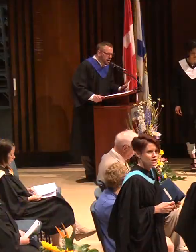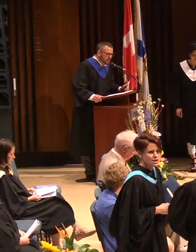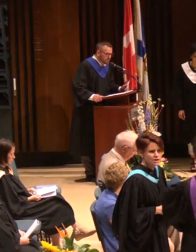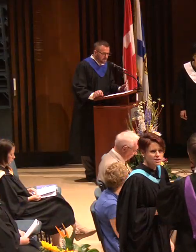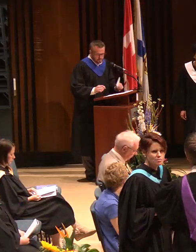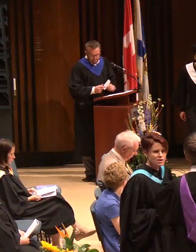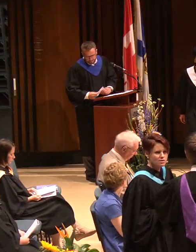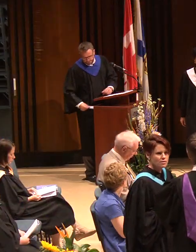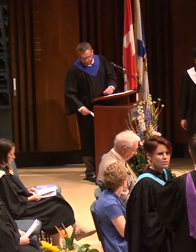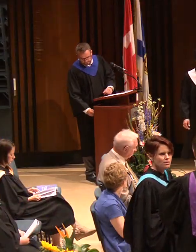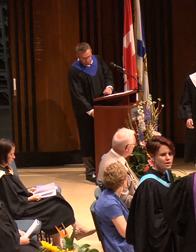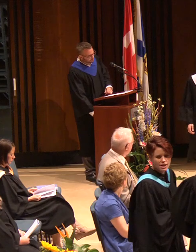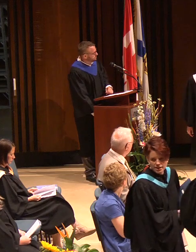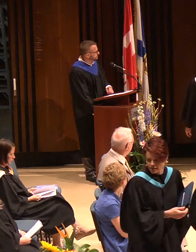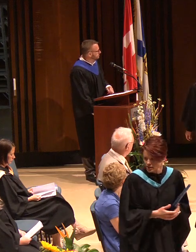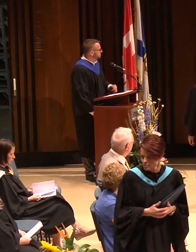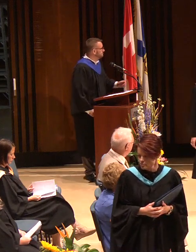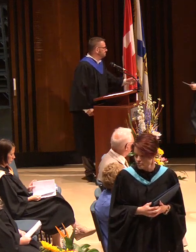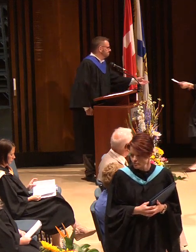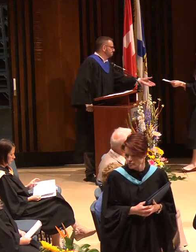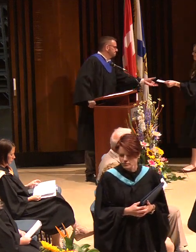Raylene Giles.